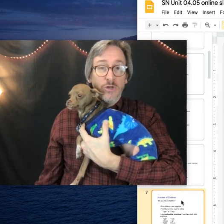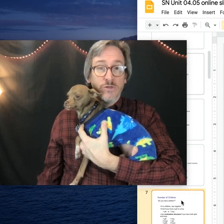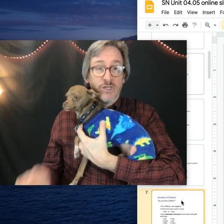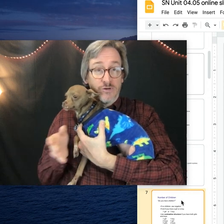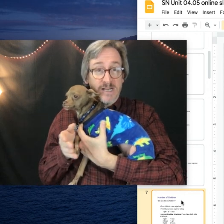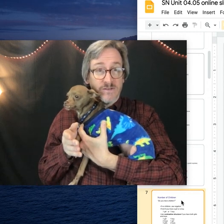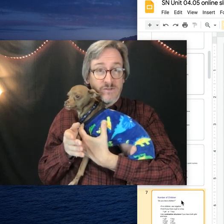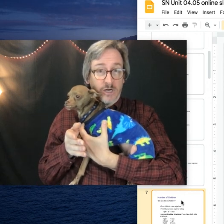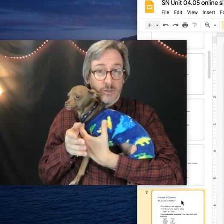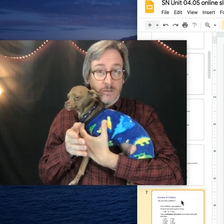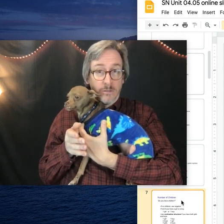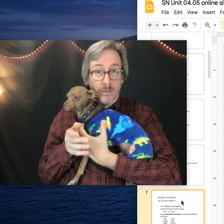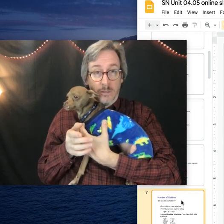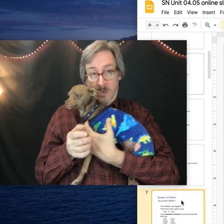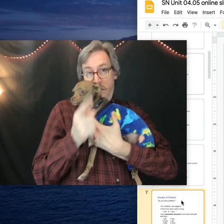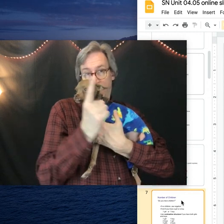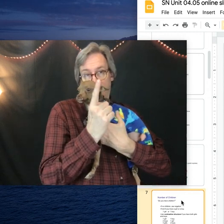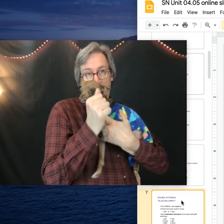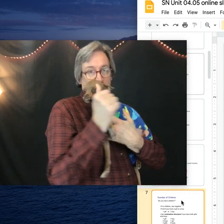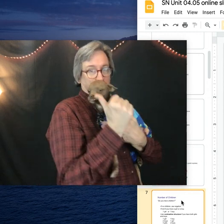we can use contrastive structure.